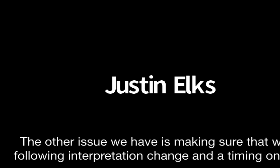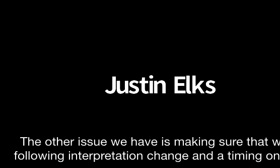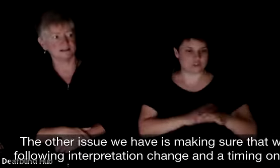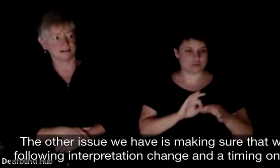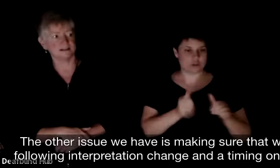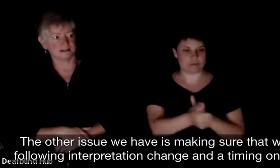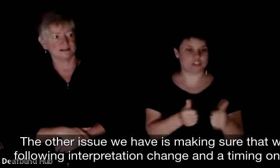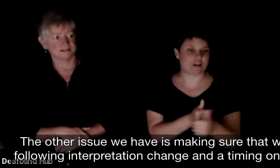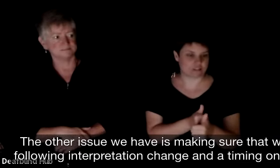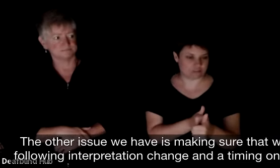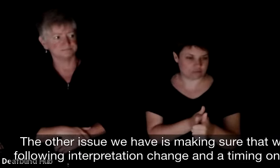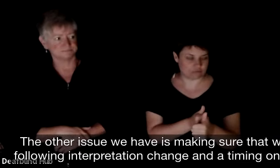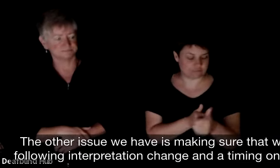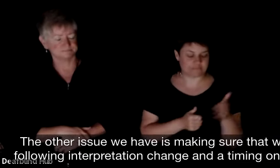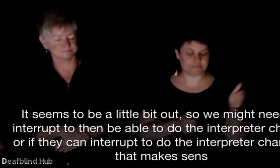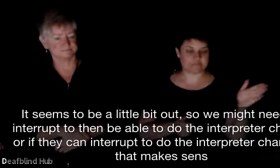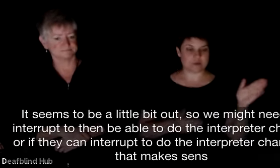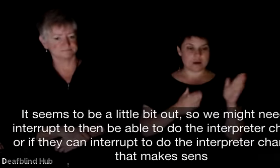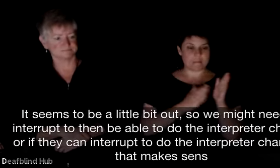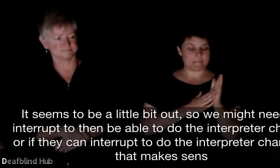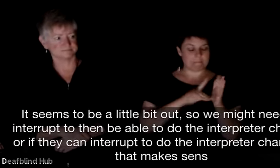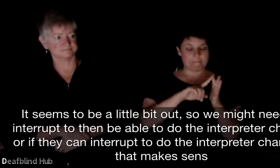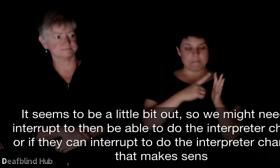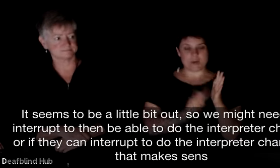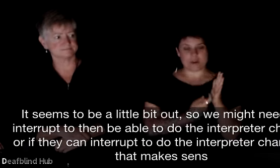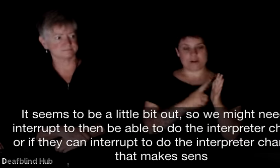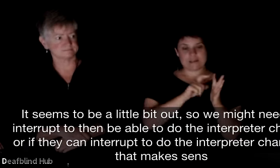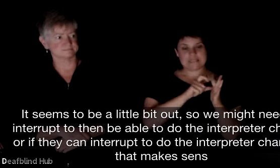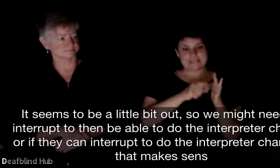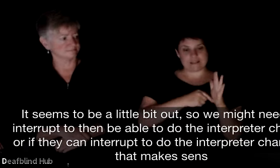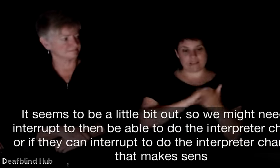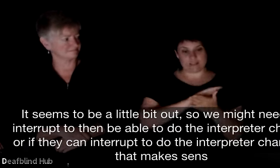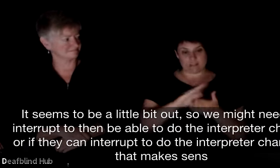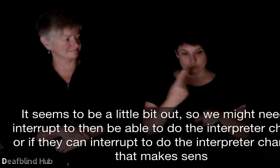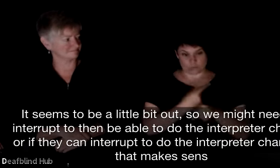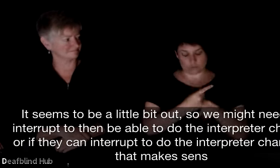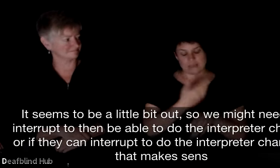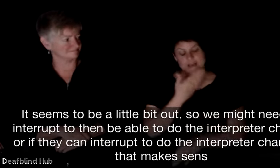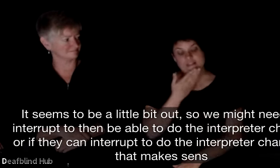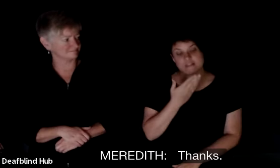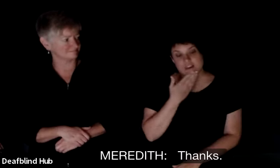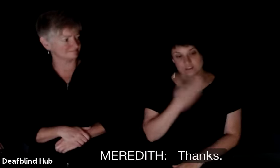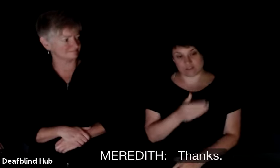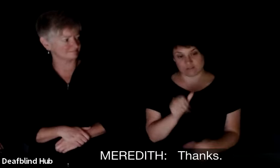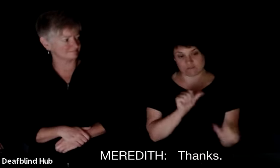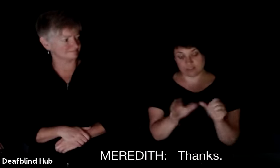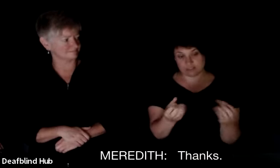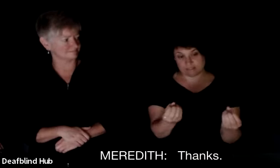It's Meredith speaking. Thanks, Justin. That's good